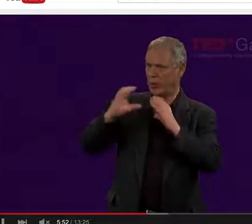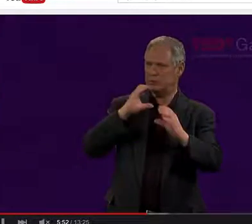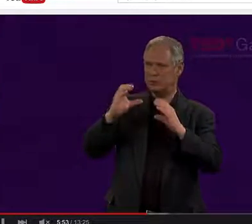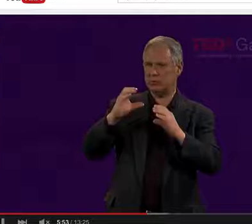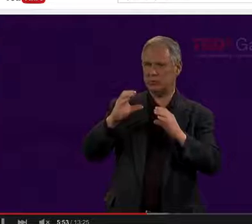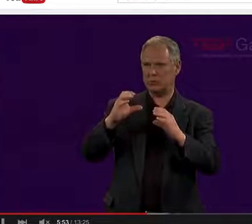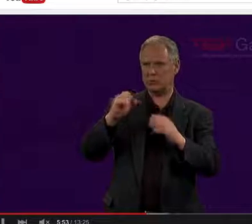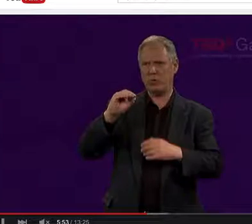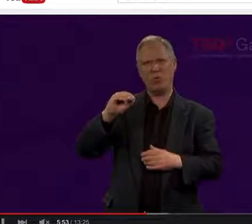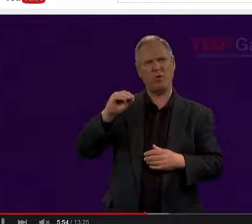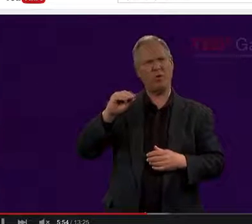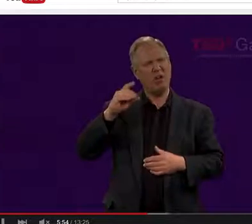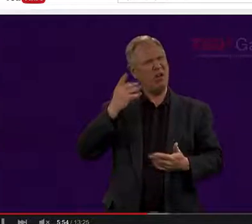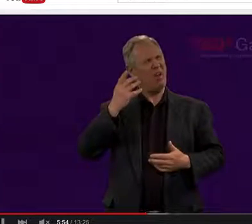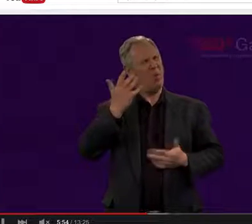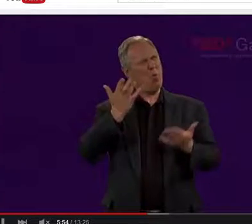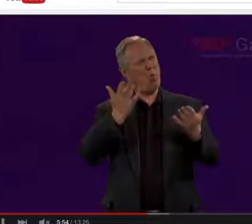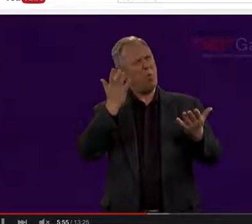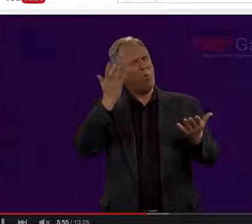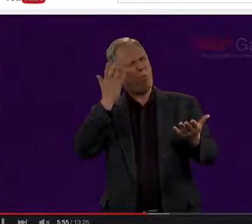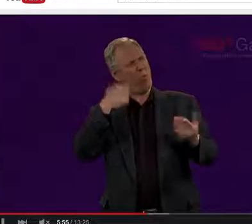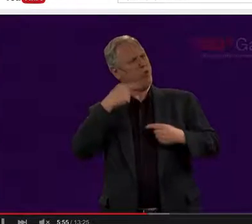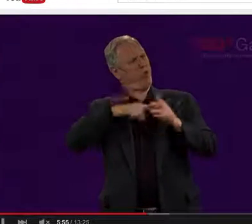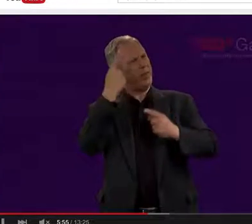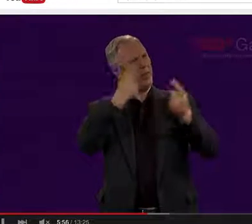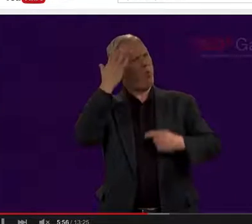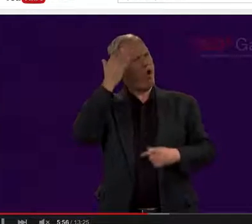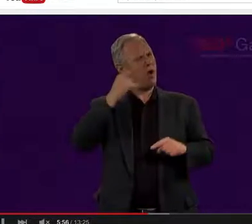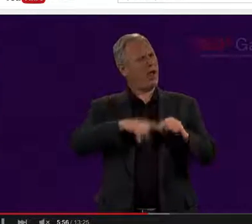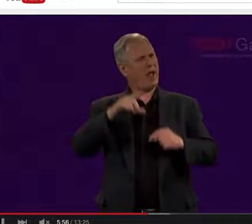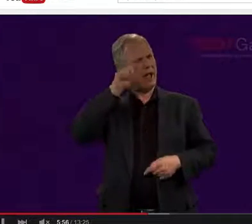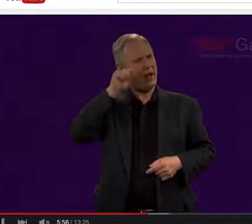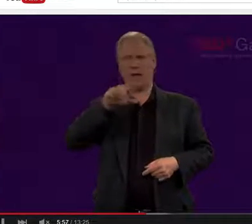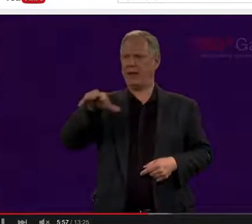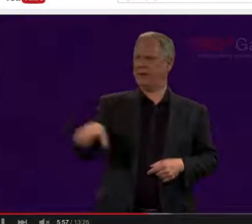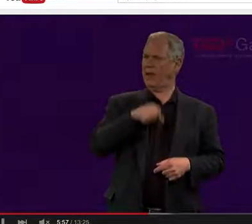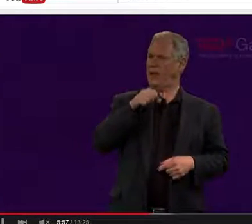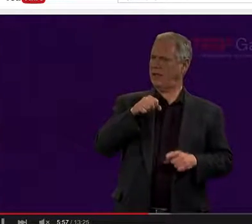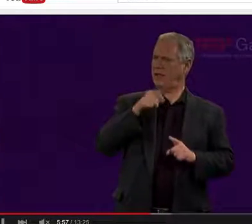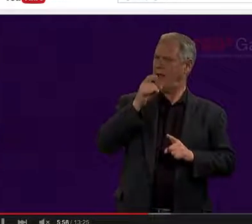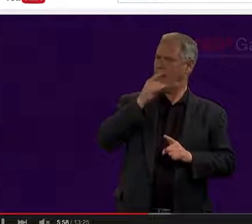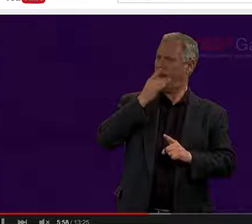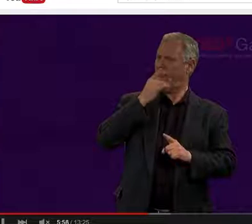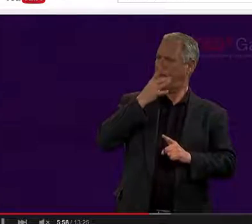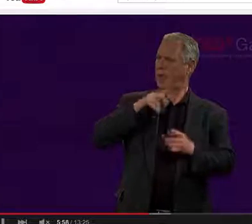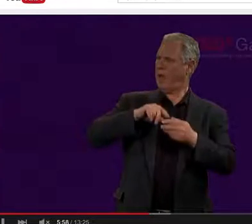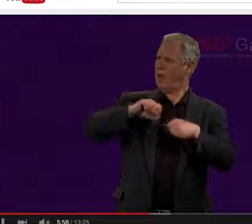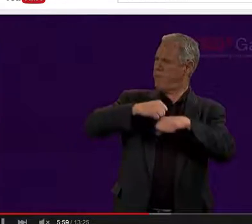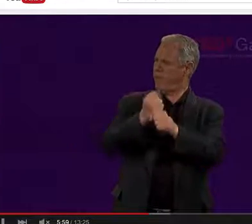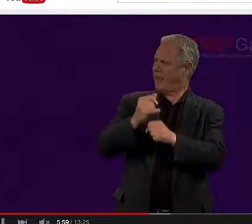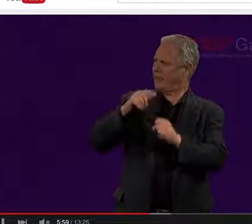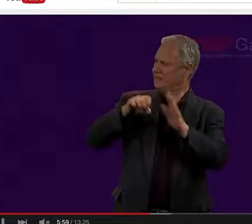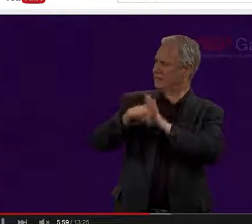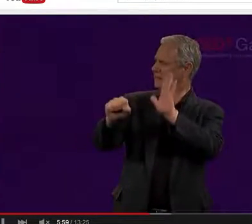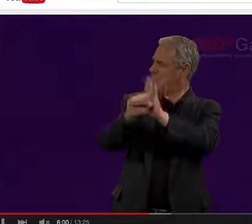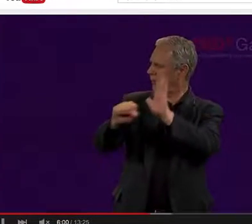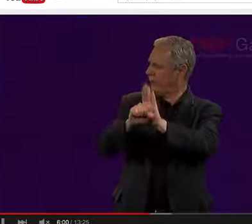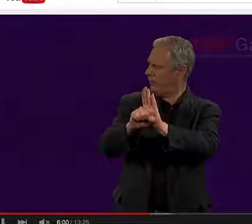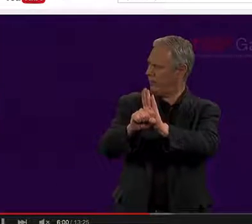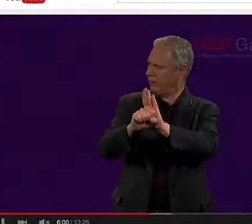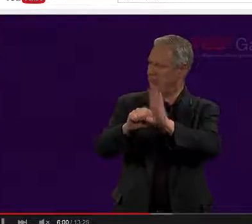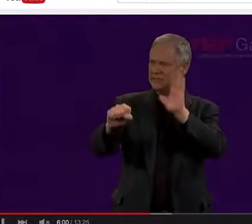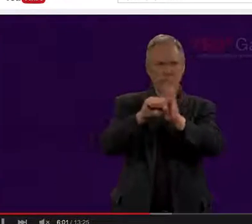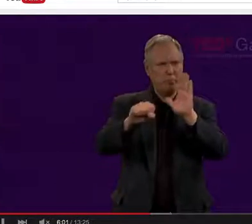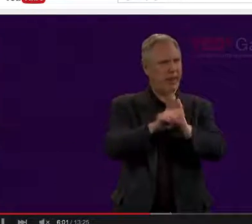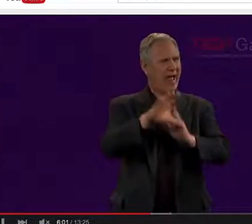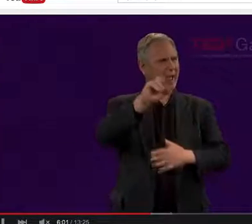means once the light's out, you can't really communicate with one another. And the lighting